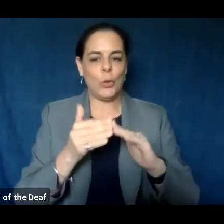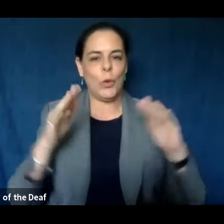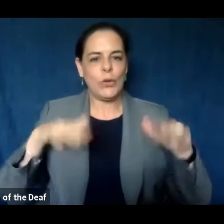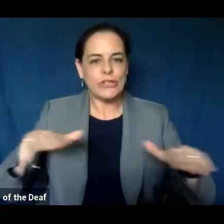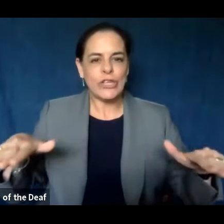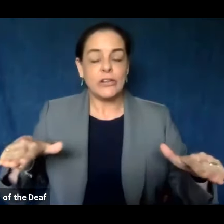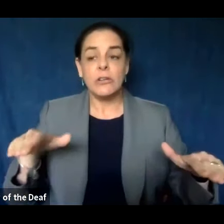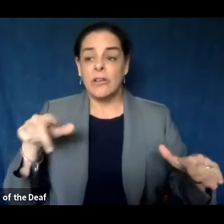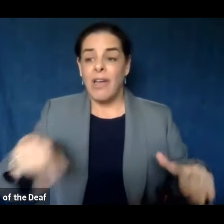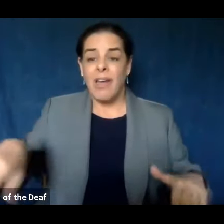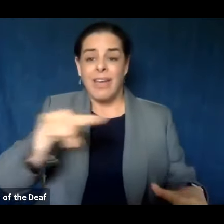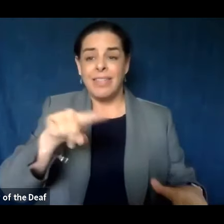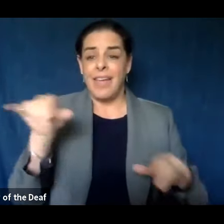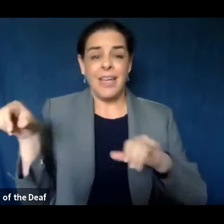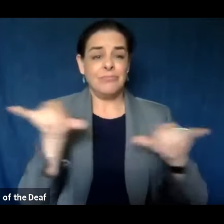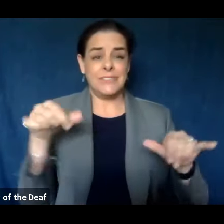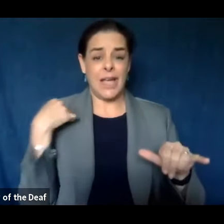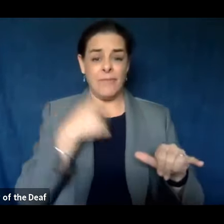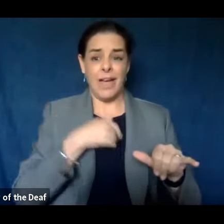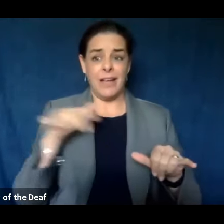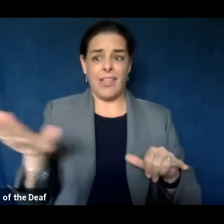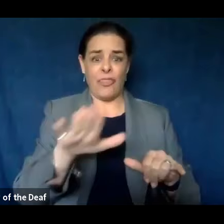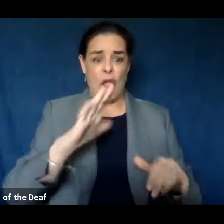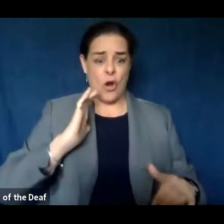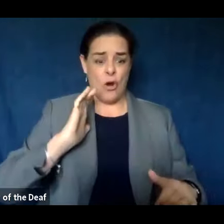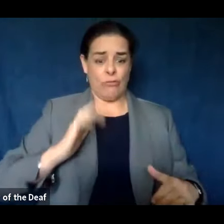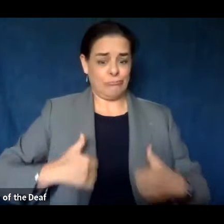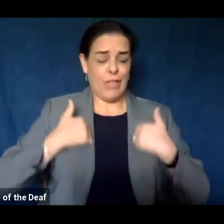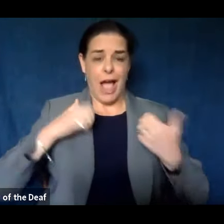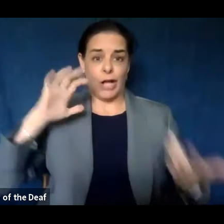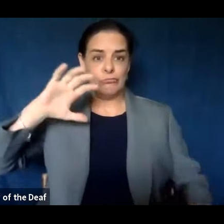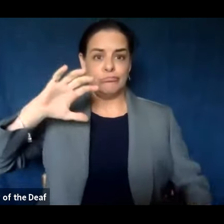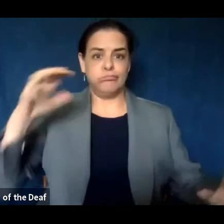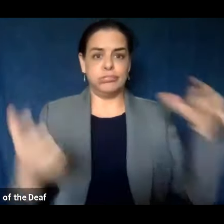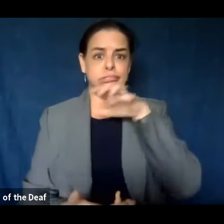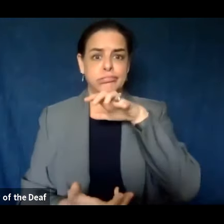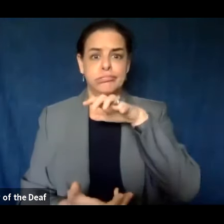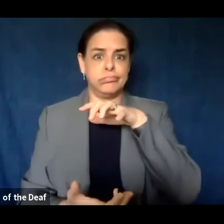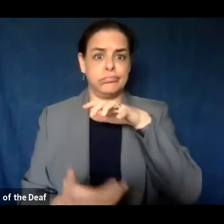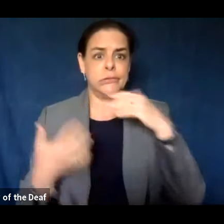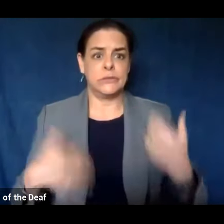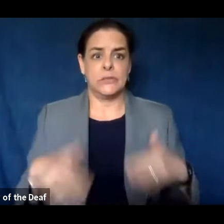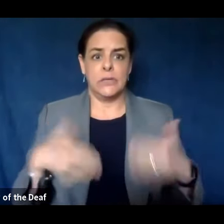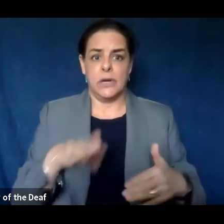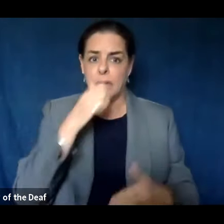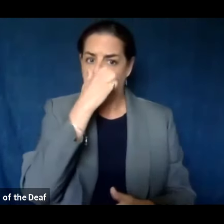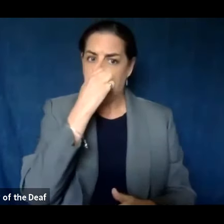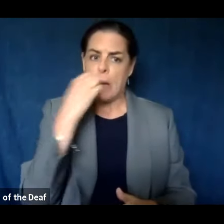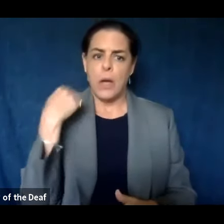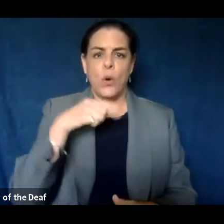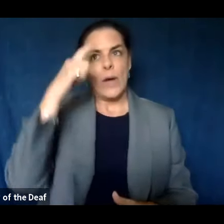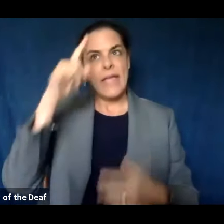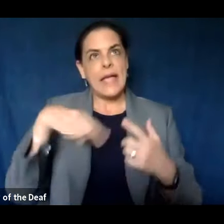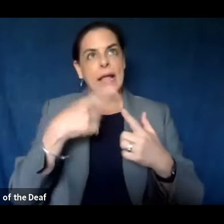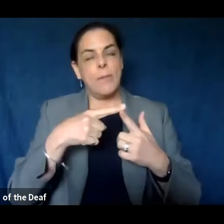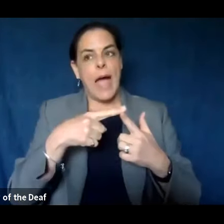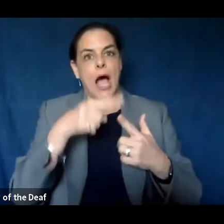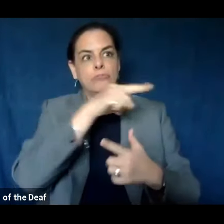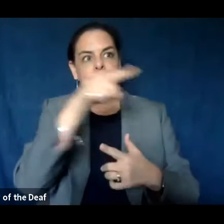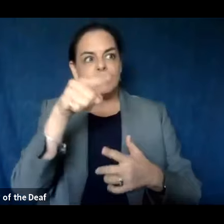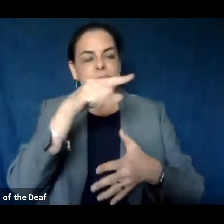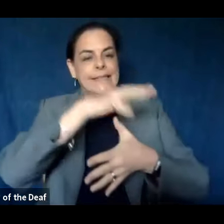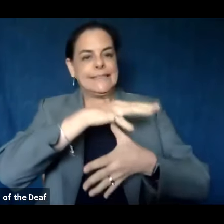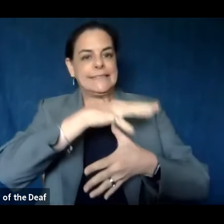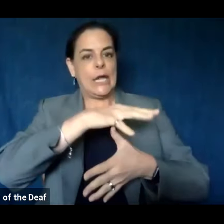us, have had their lives flipped upside down. We think of the seniors in high school and